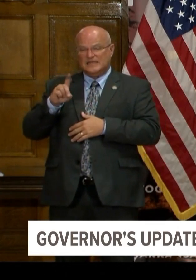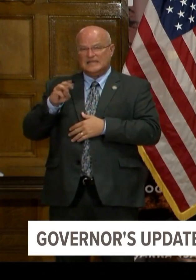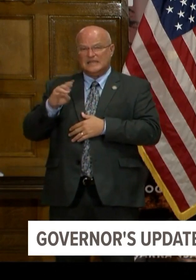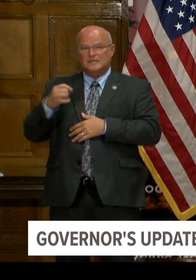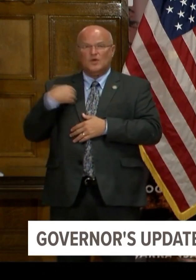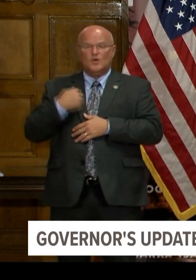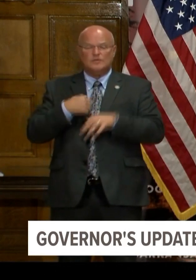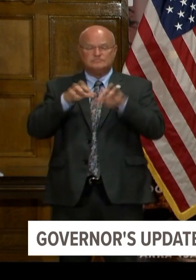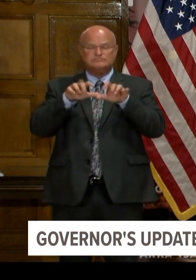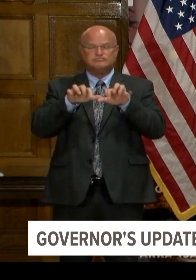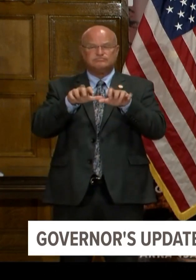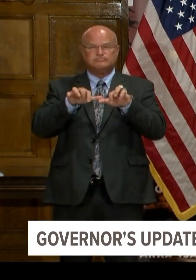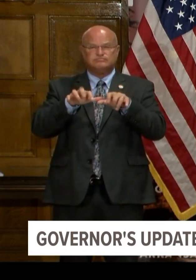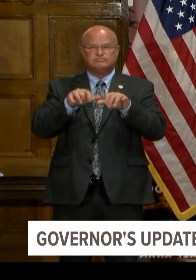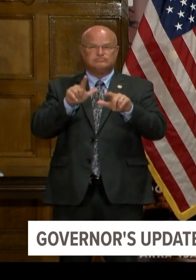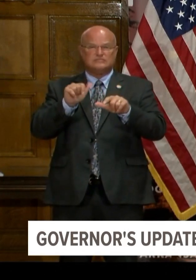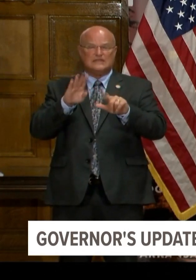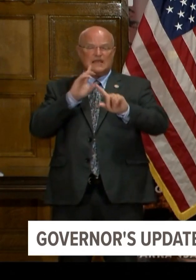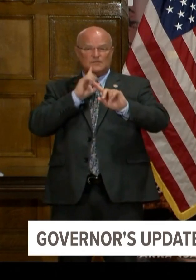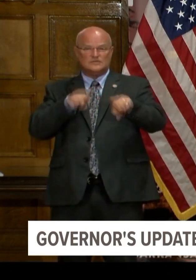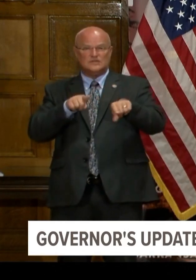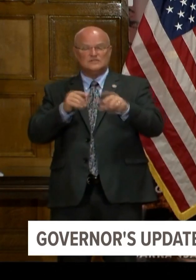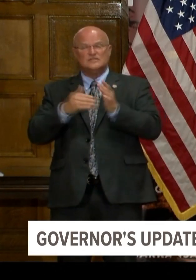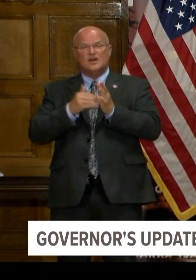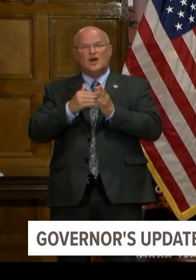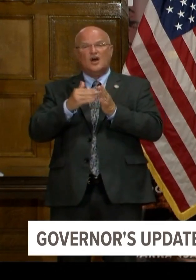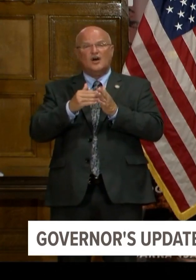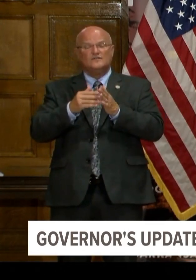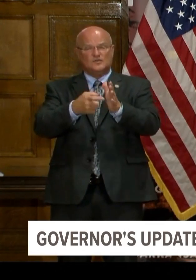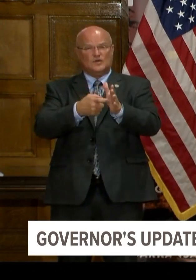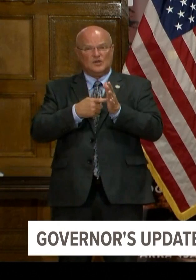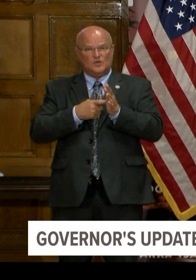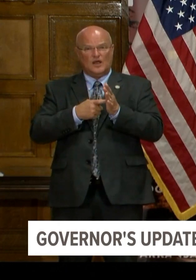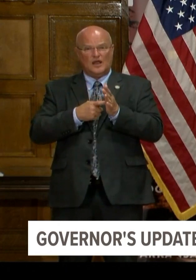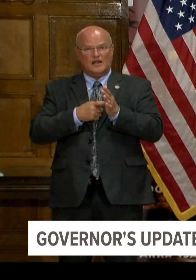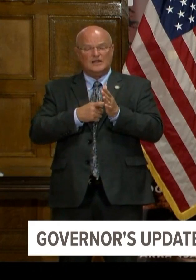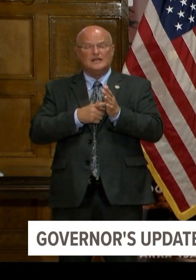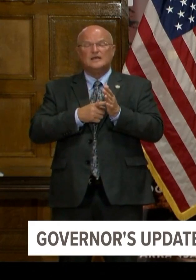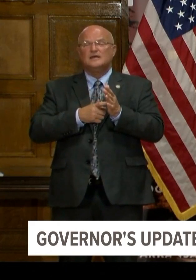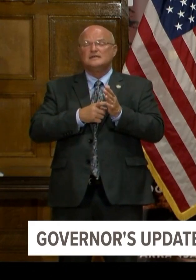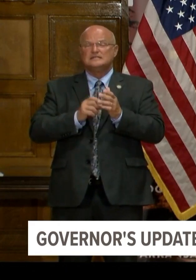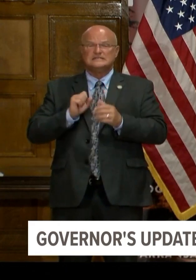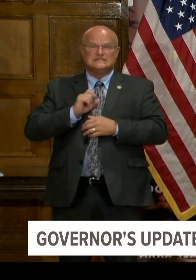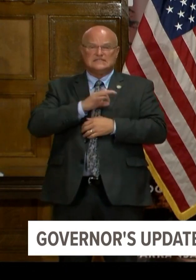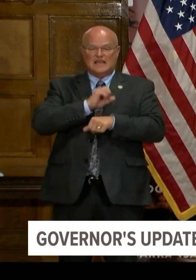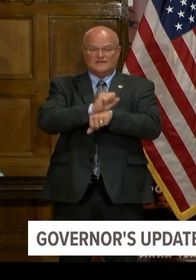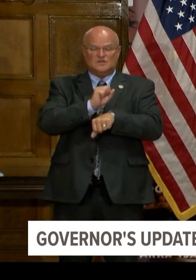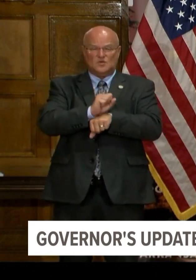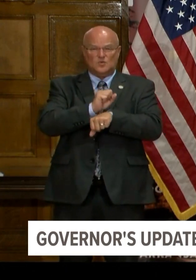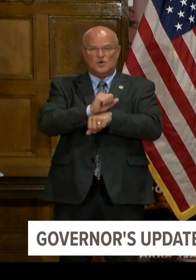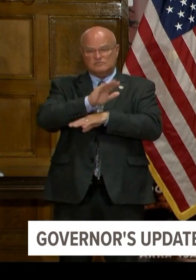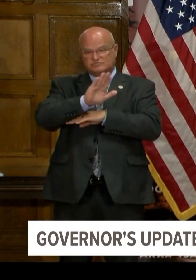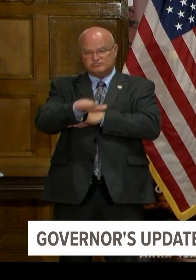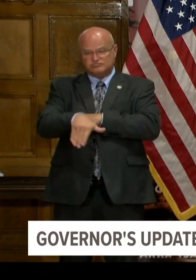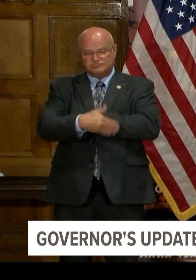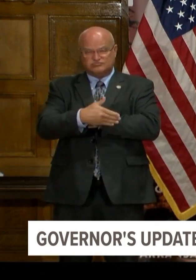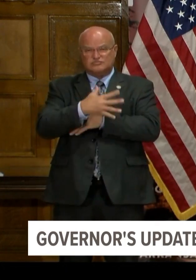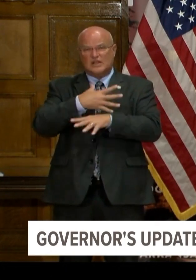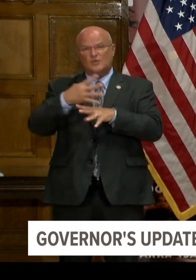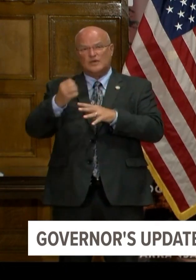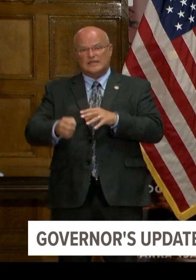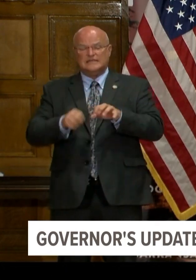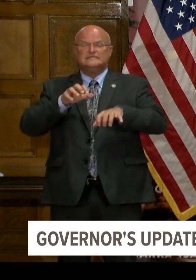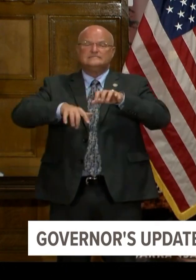manually processing lab results, which have often required our medical staff to work most evenings and weekends